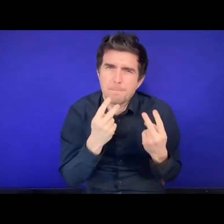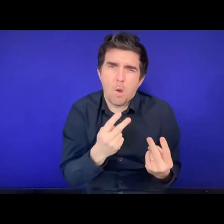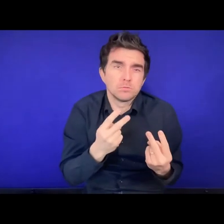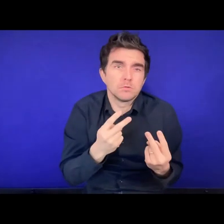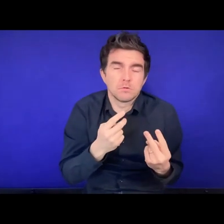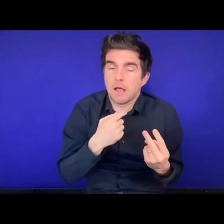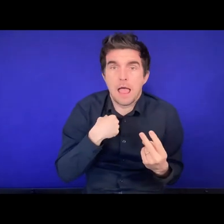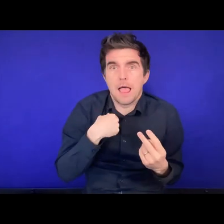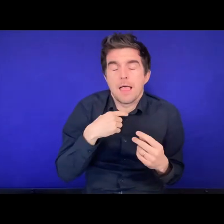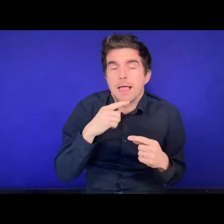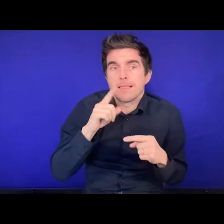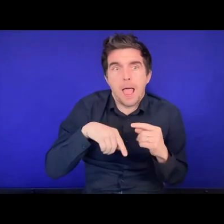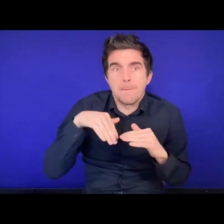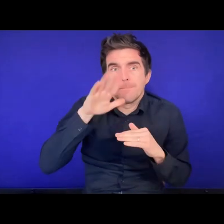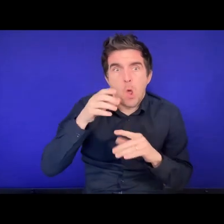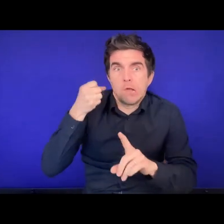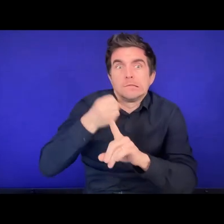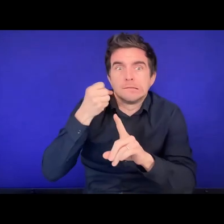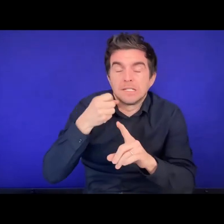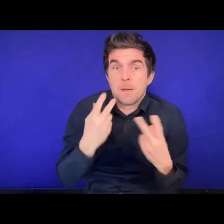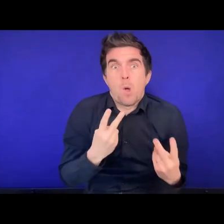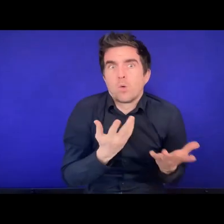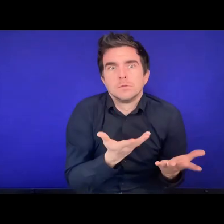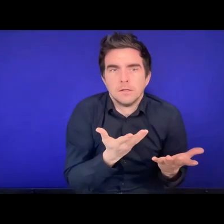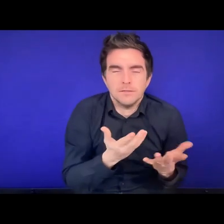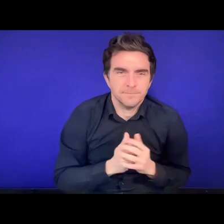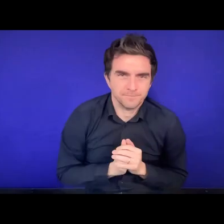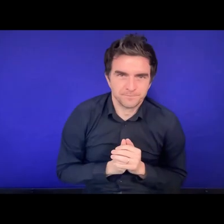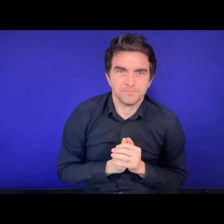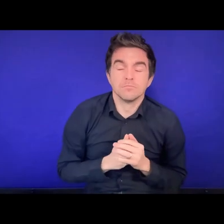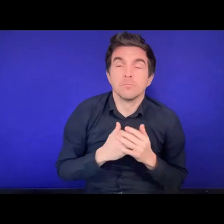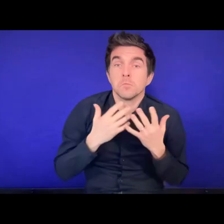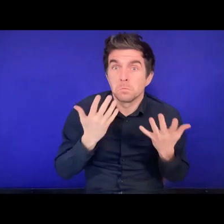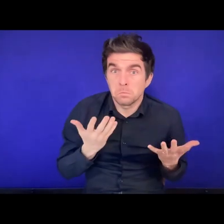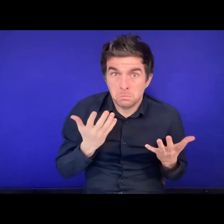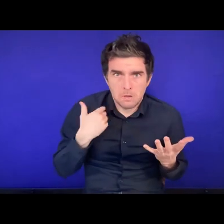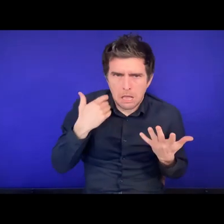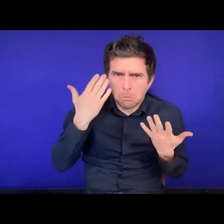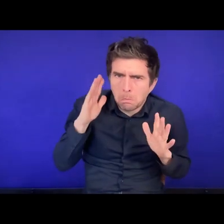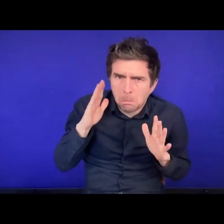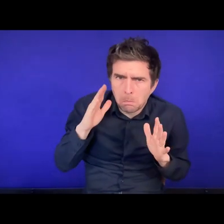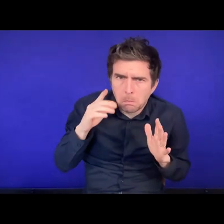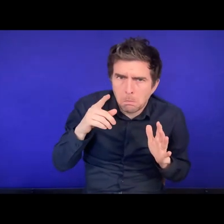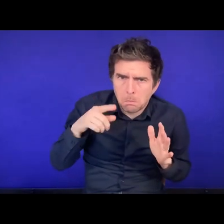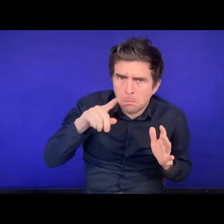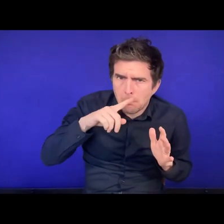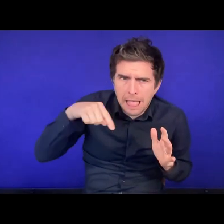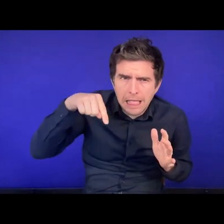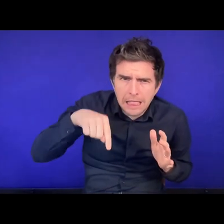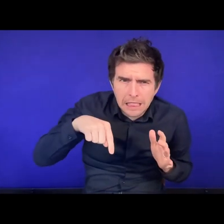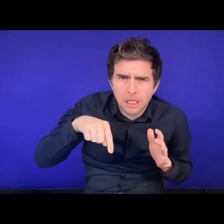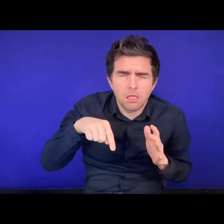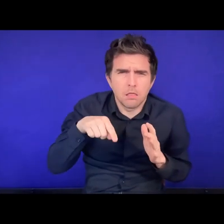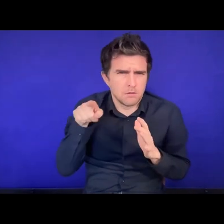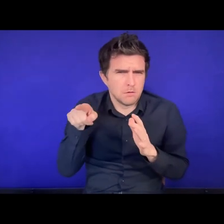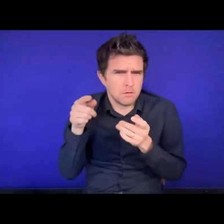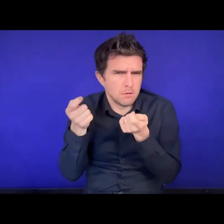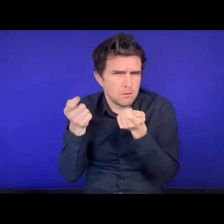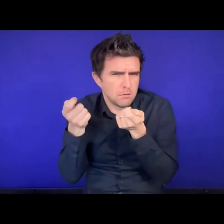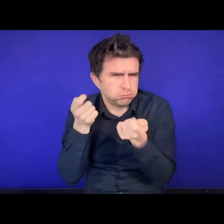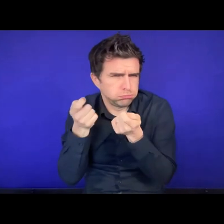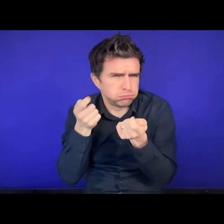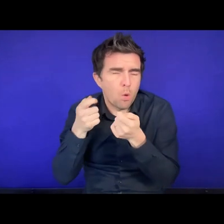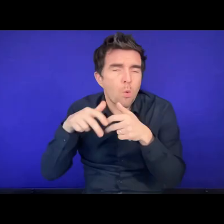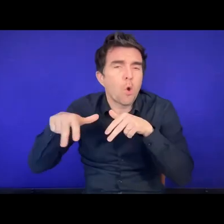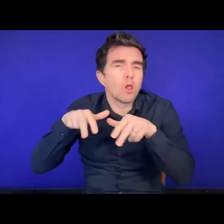running an organization of persons with disabilities locally in Las Piñas, Philippines. And what they have done is